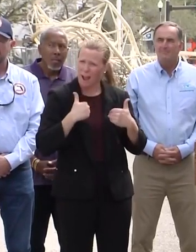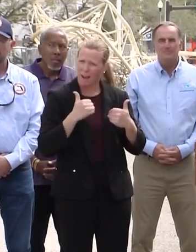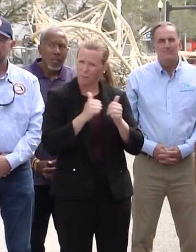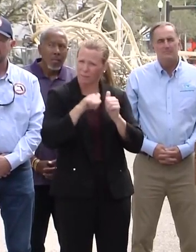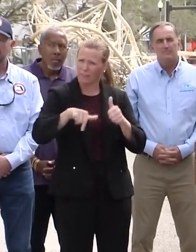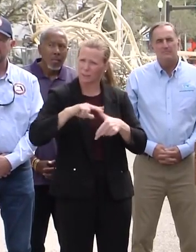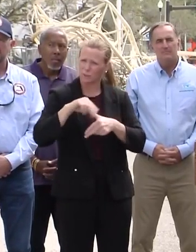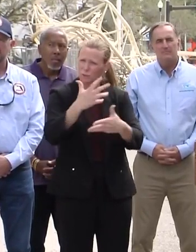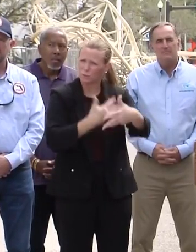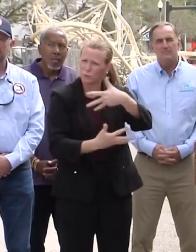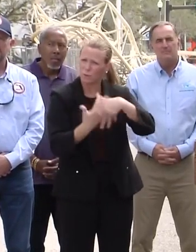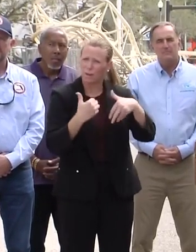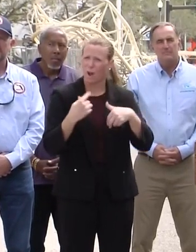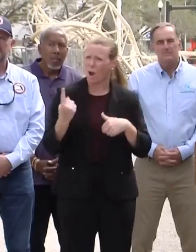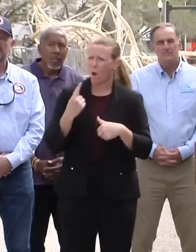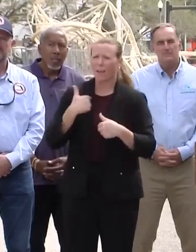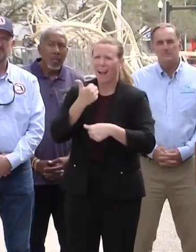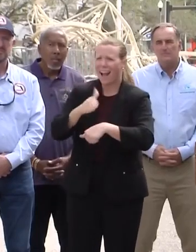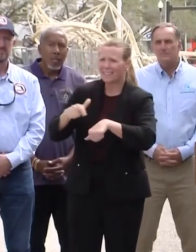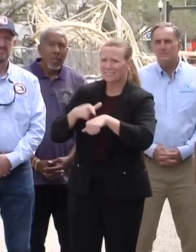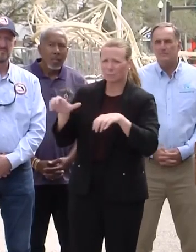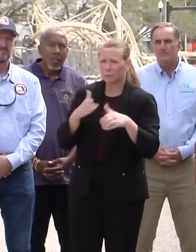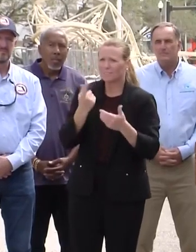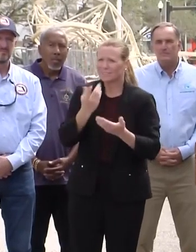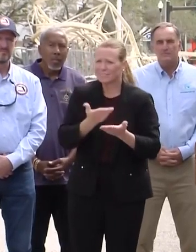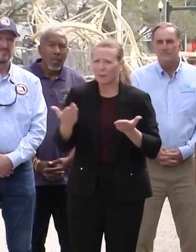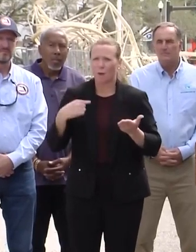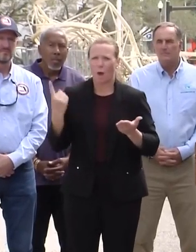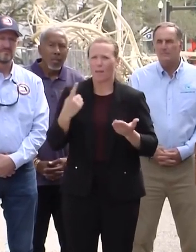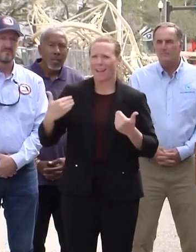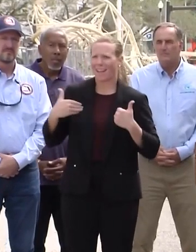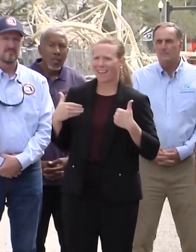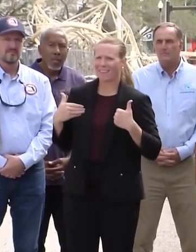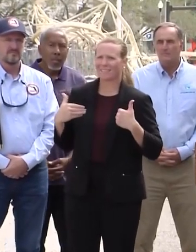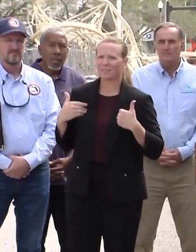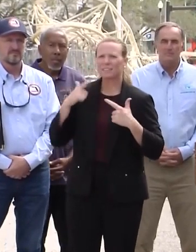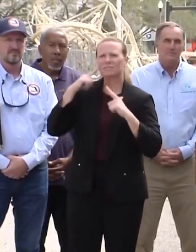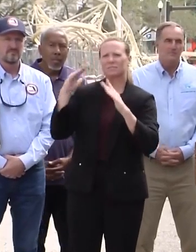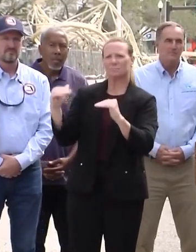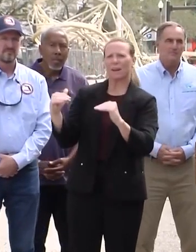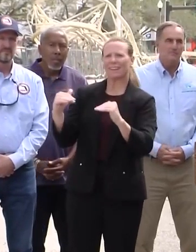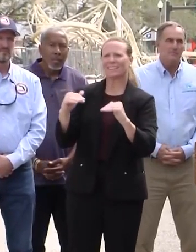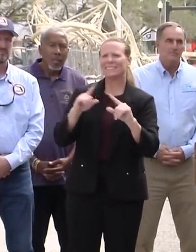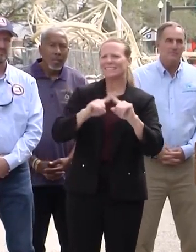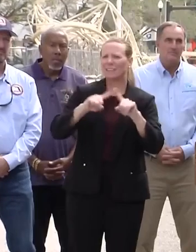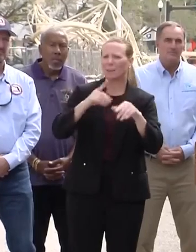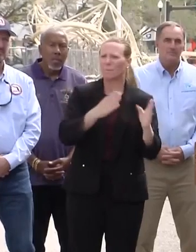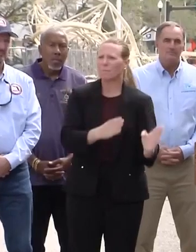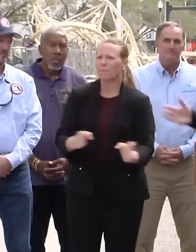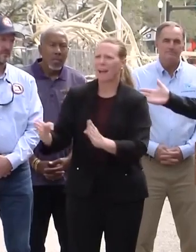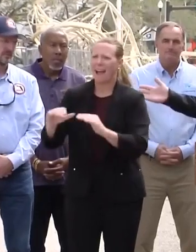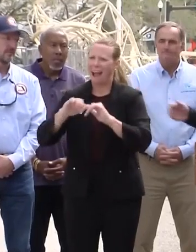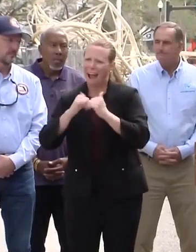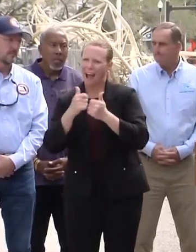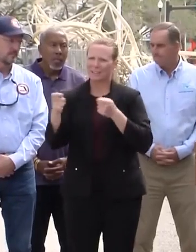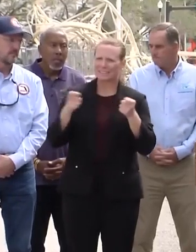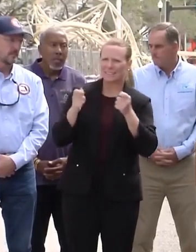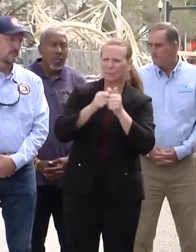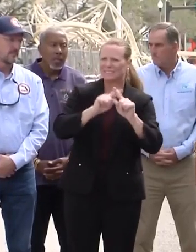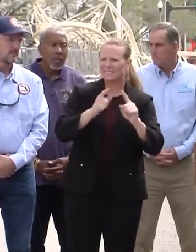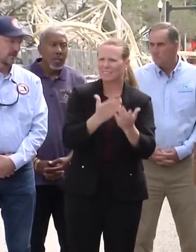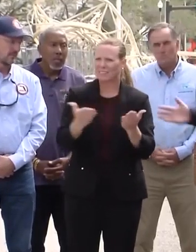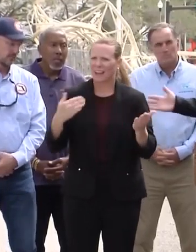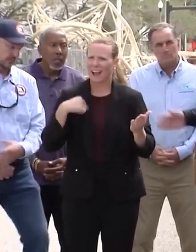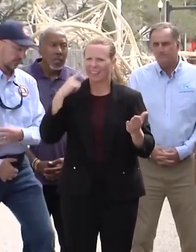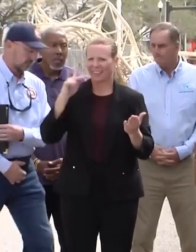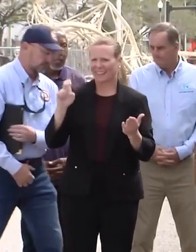Well, you always, anytime you're doing stuff, you always have contingency plans for how you have to deal with different things. And I think, Kevin,